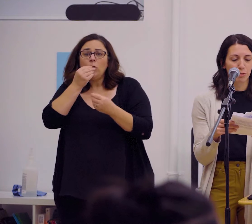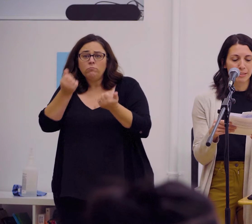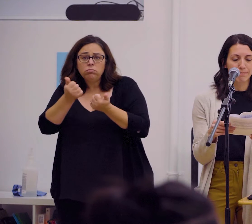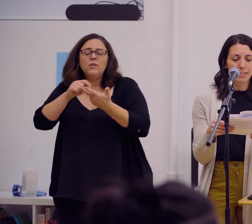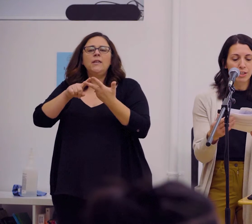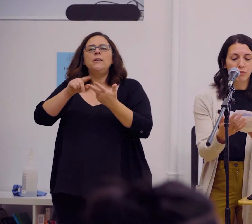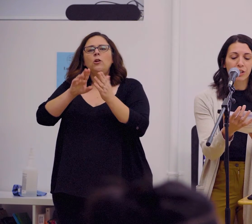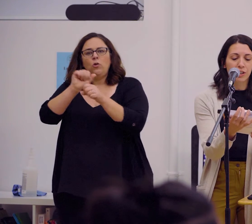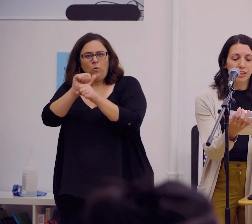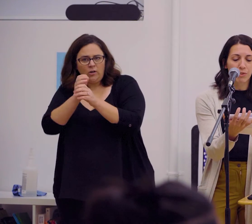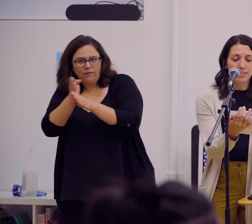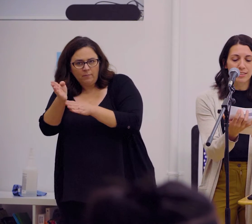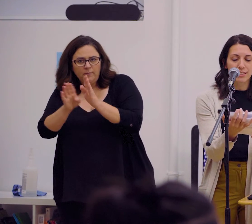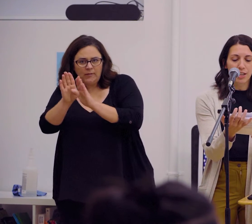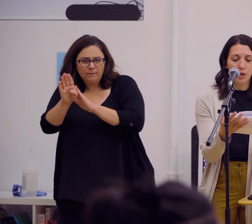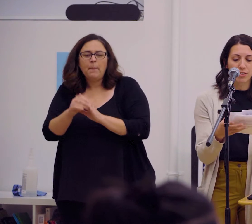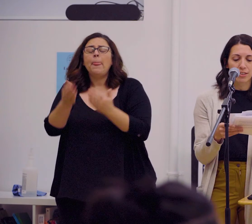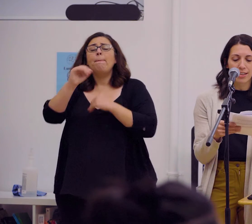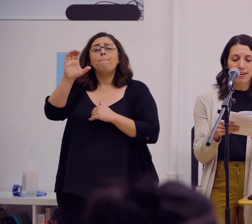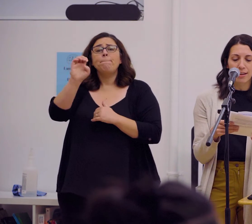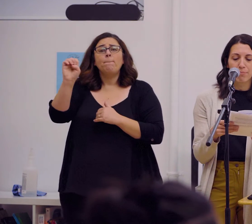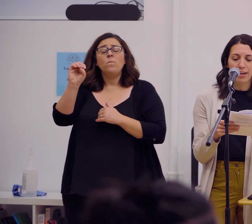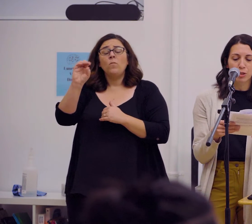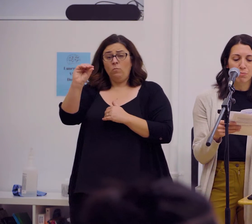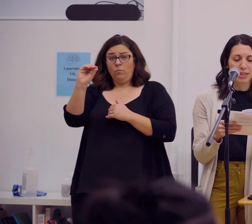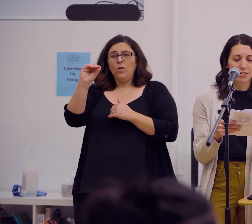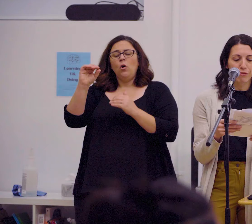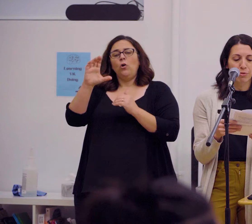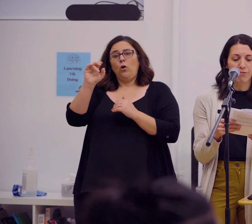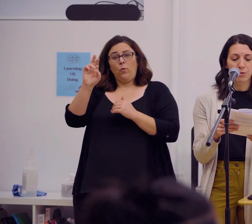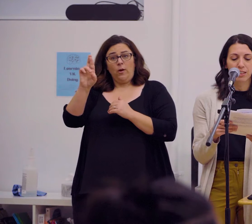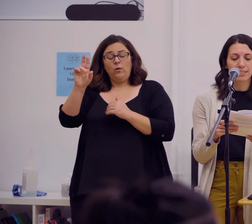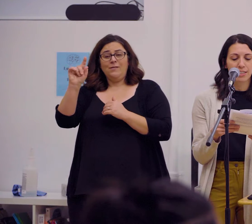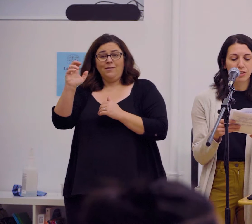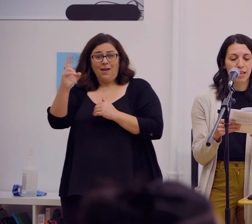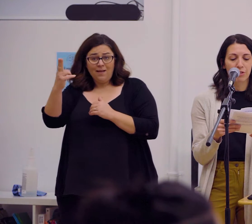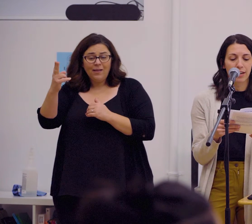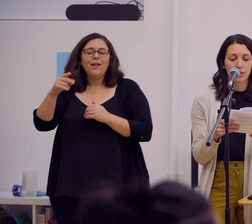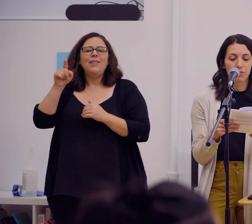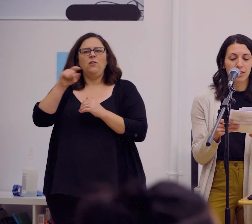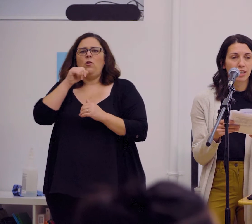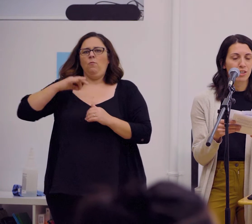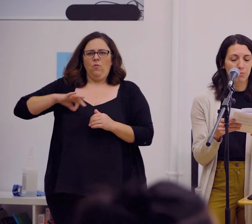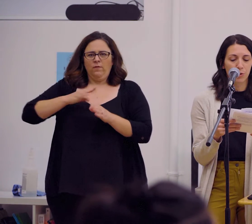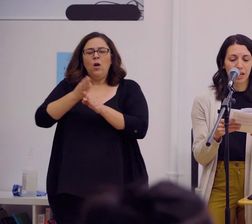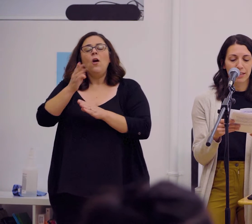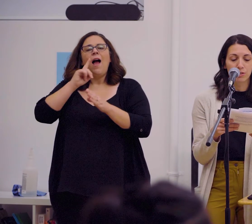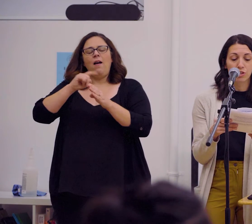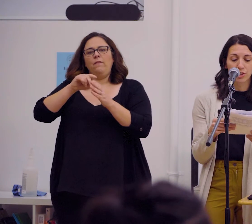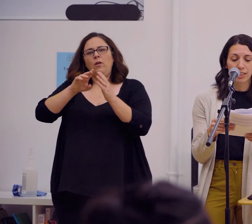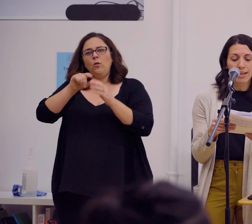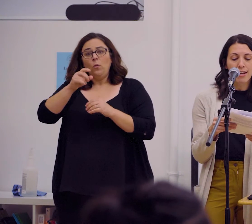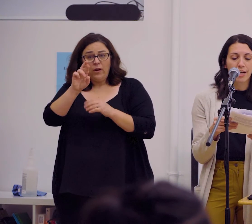career development. Rhonda currently works as the CEO of Career Tech, a Manitoba-based not-for-profit organization that provides career education